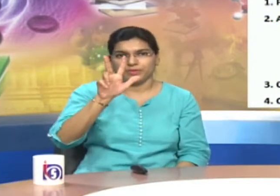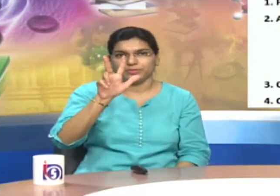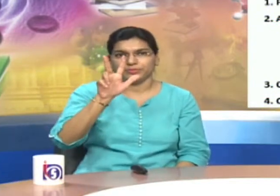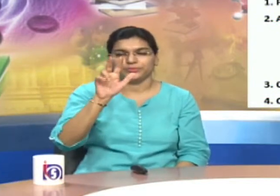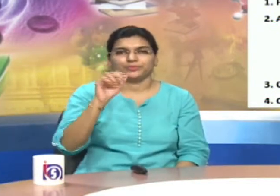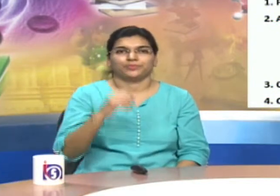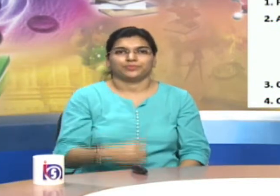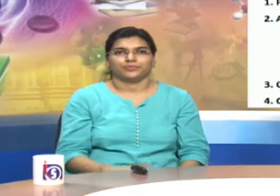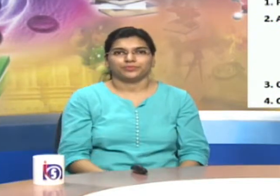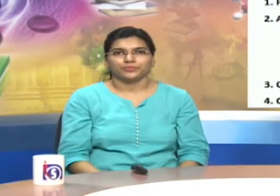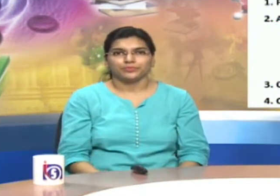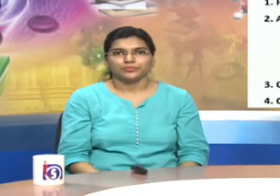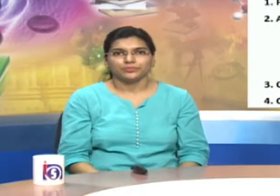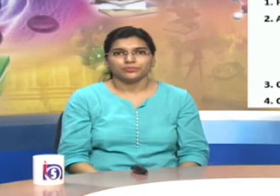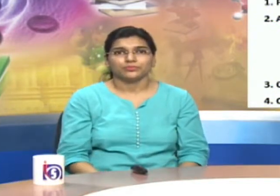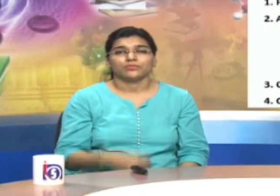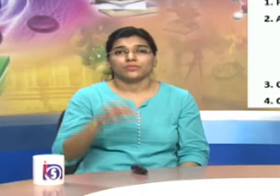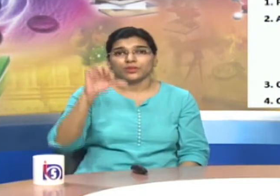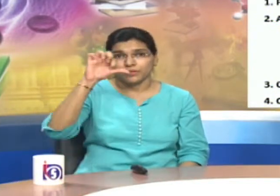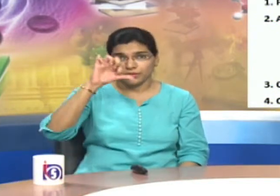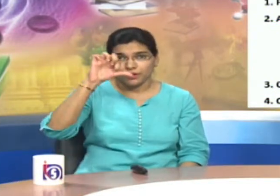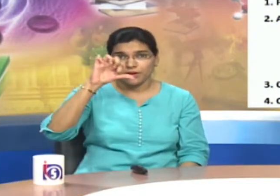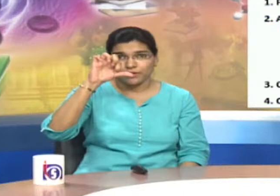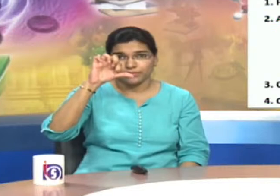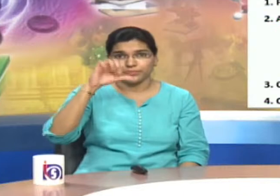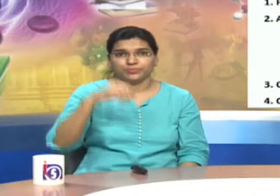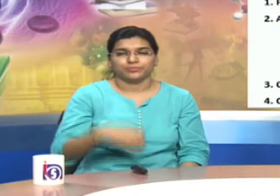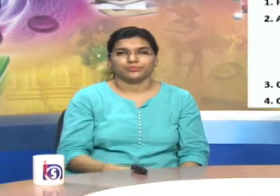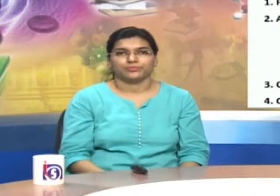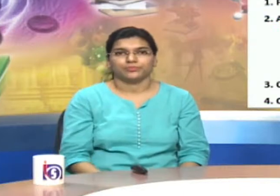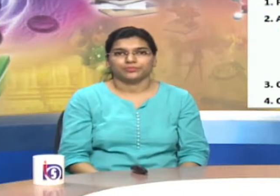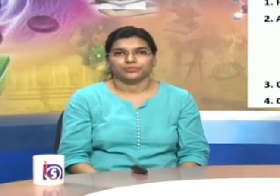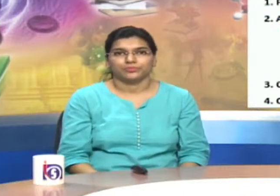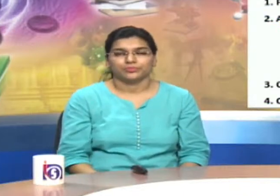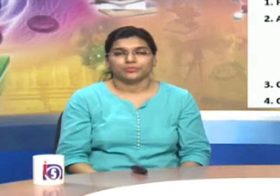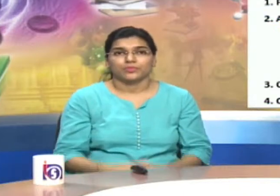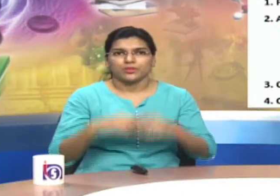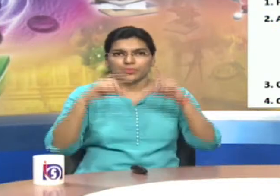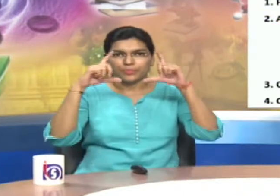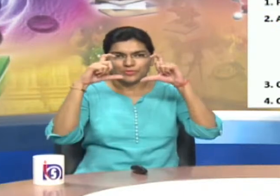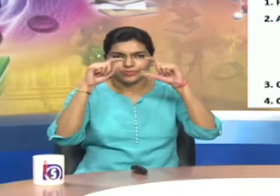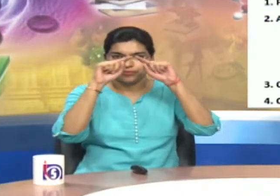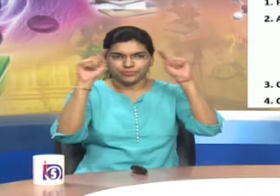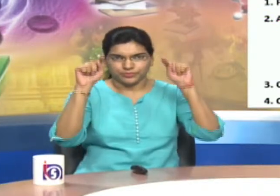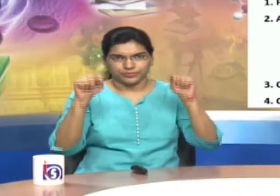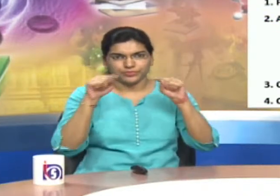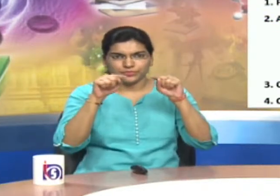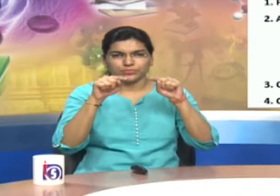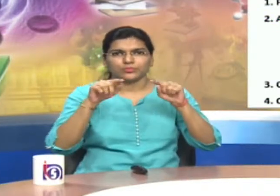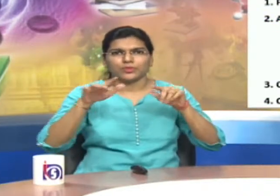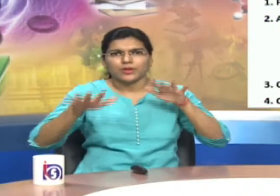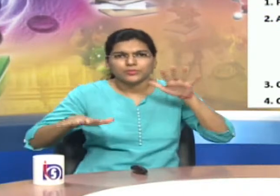is the word given to all those shapes. Ninth word is clip art.